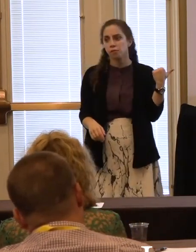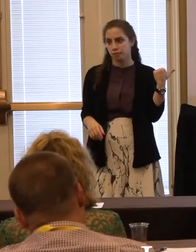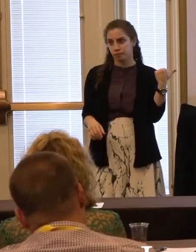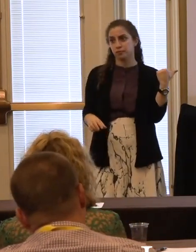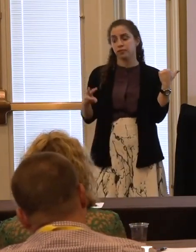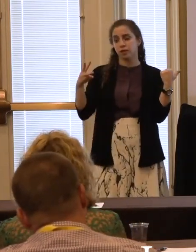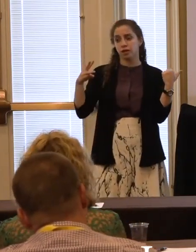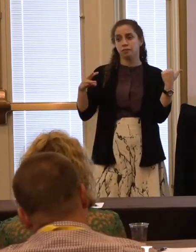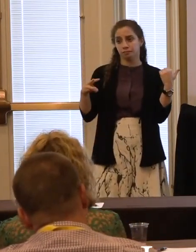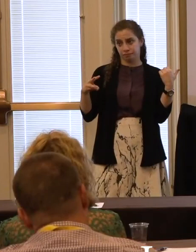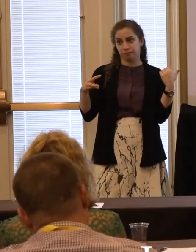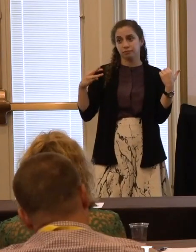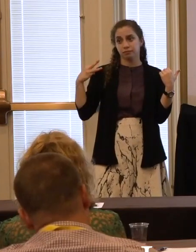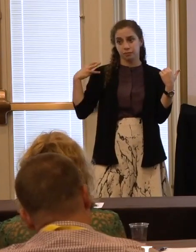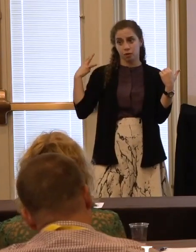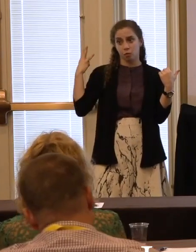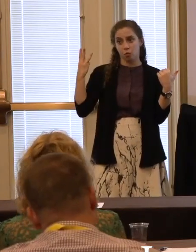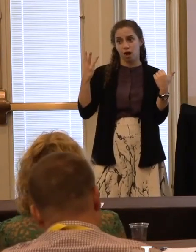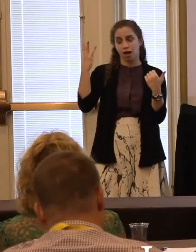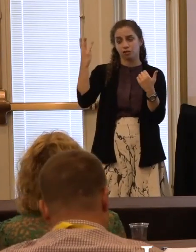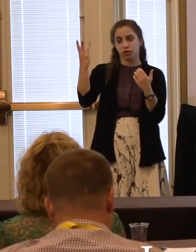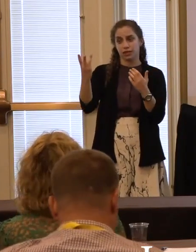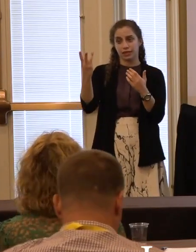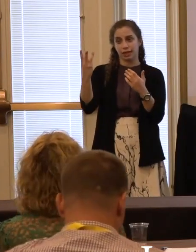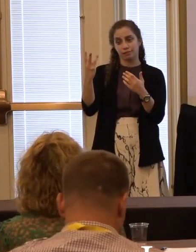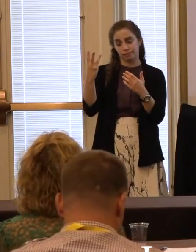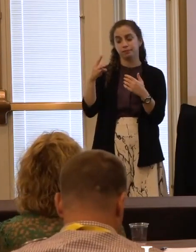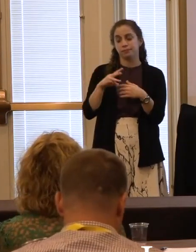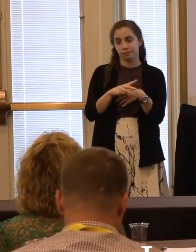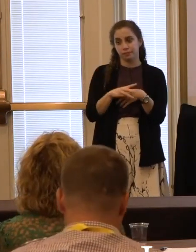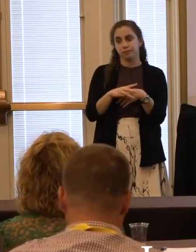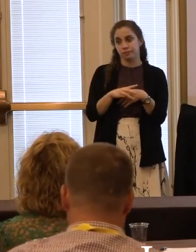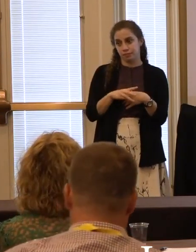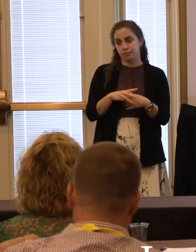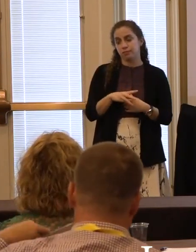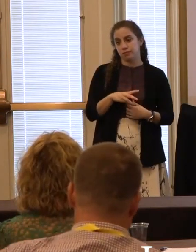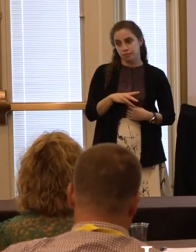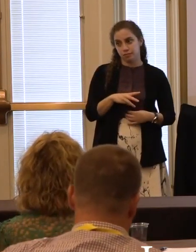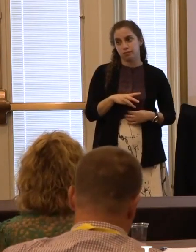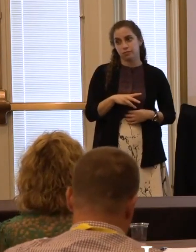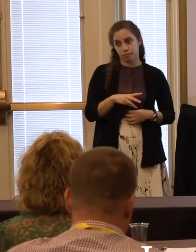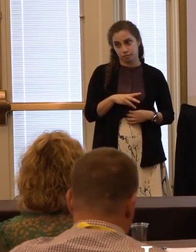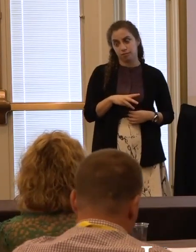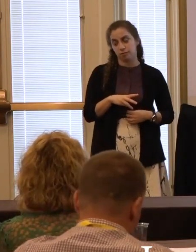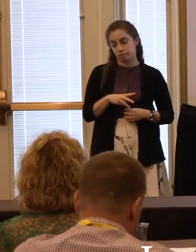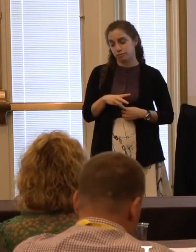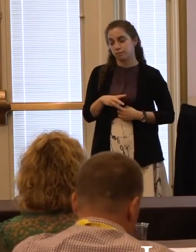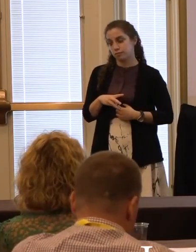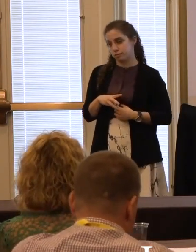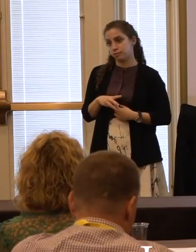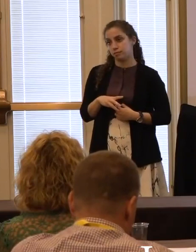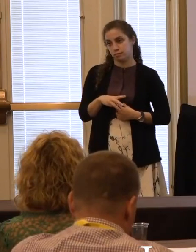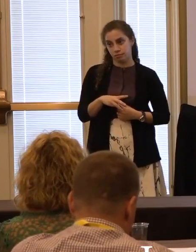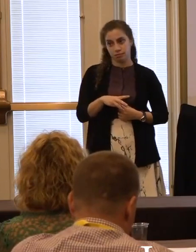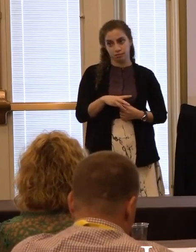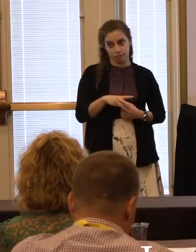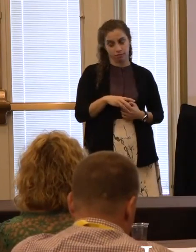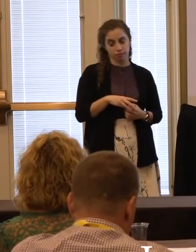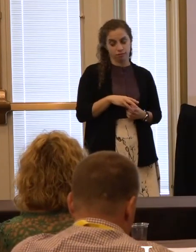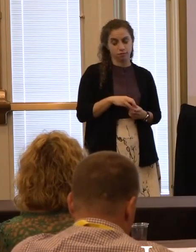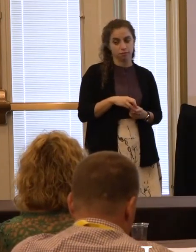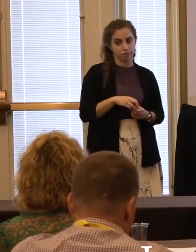Washington State. When they legalized marijuana, they did a very good job funding the university to put